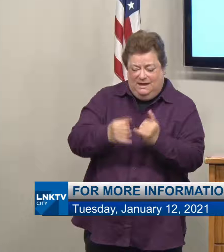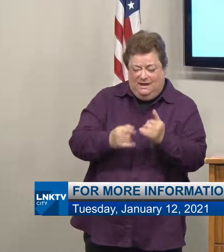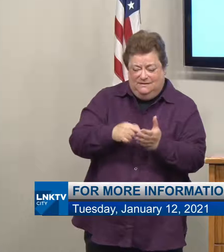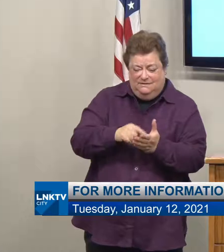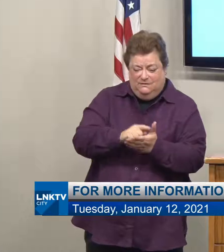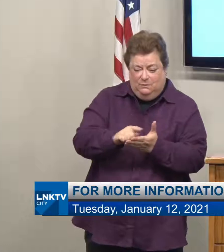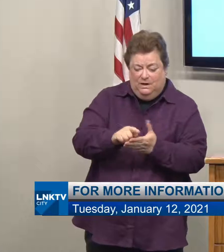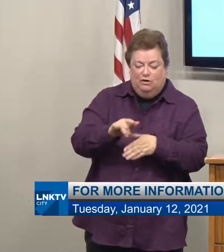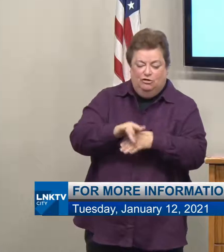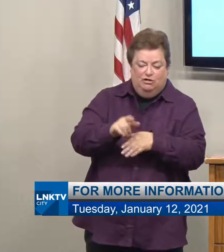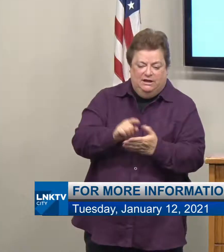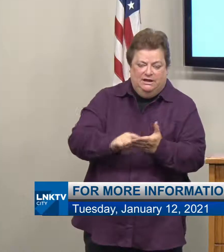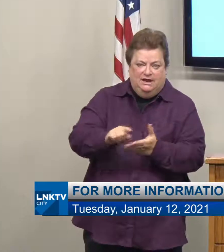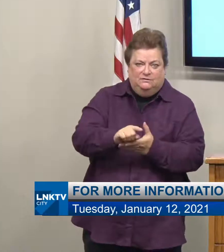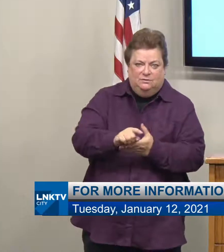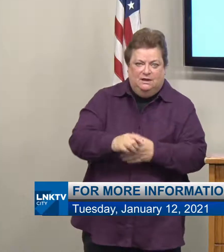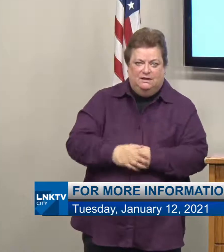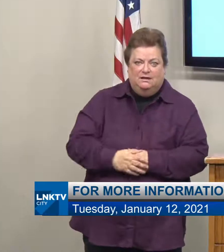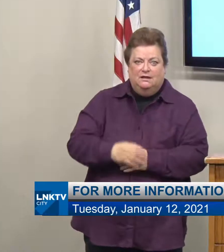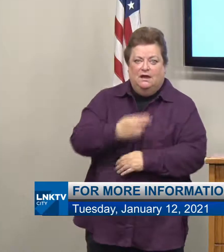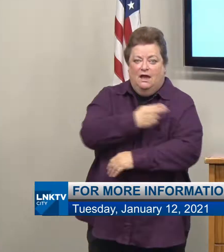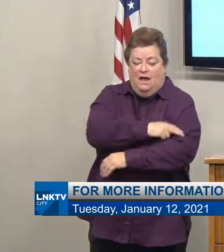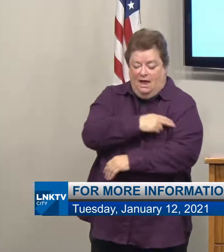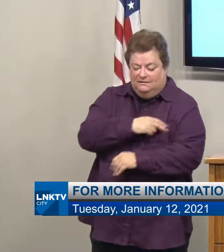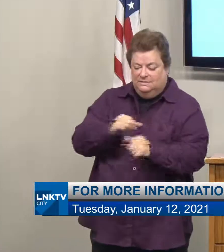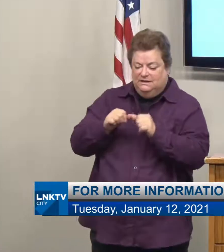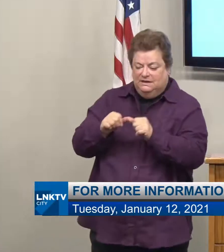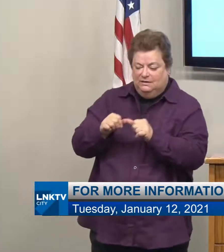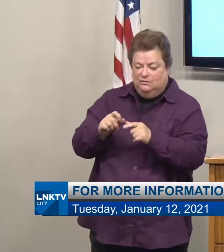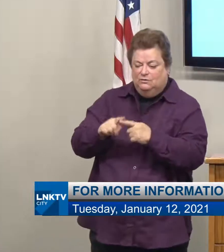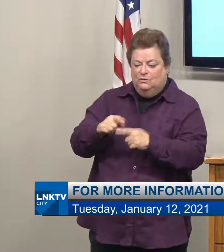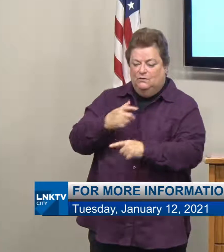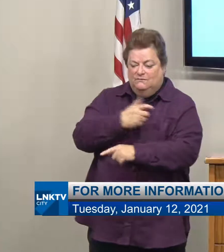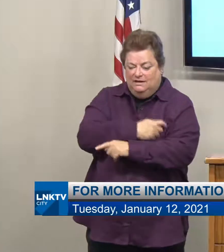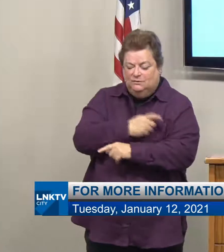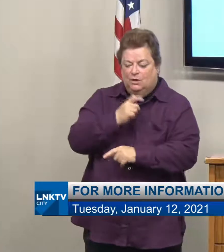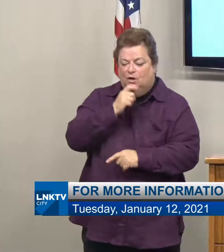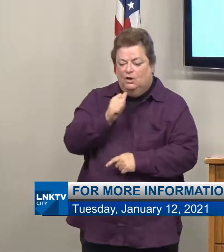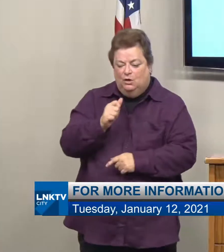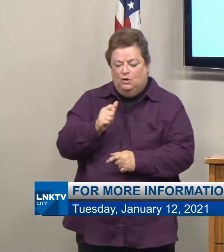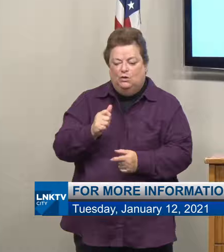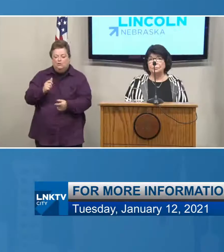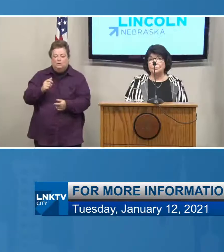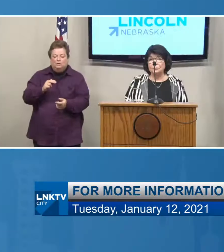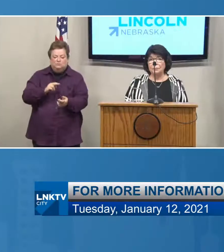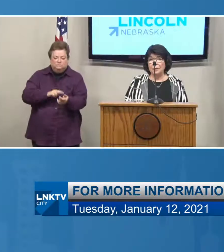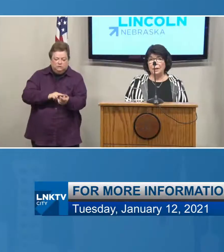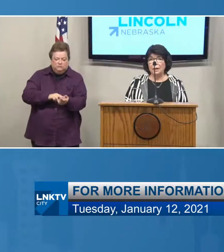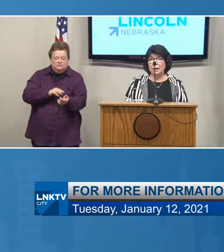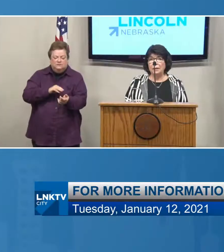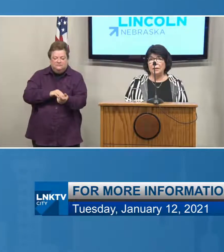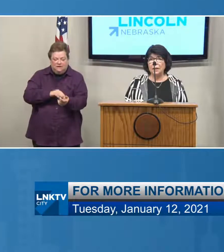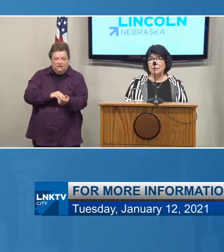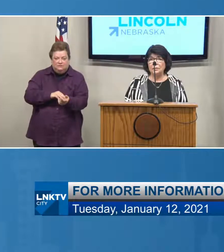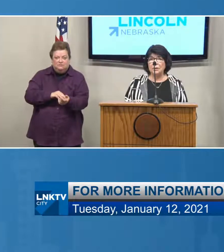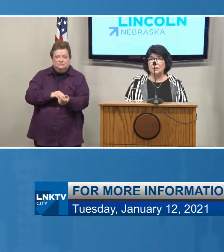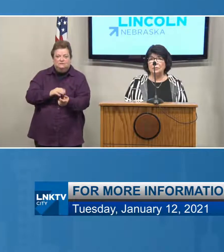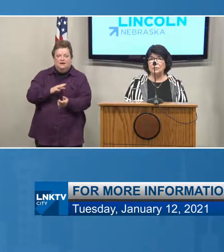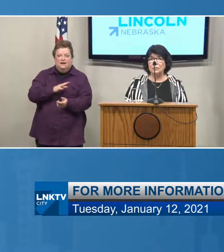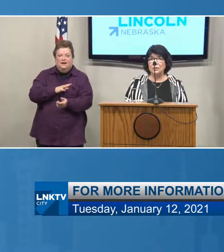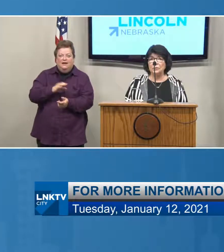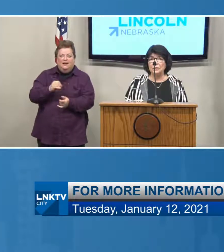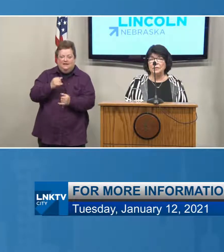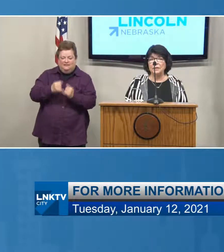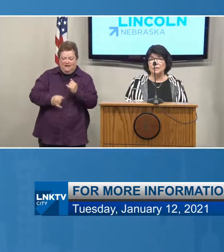week. Hospitals can continue to vaccinate primary health care personnel, and the last round